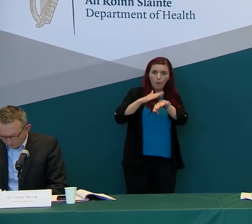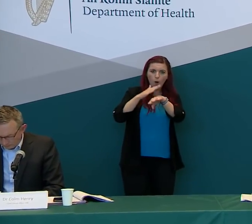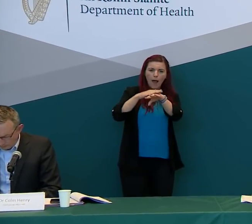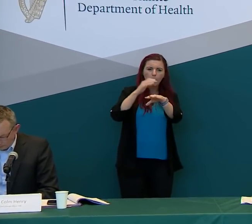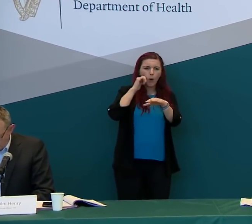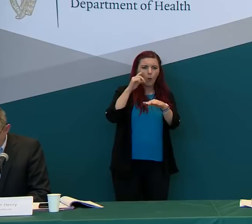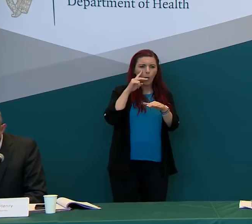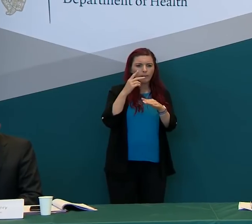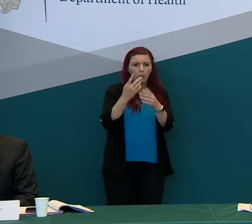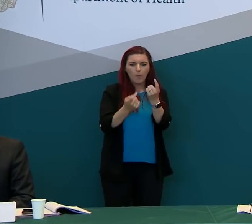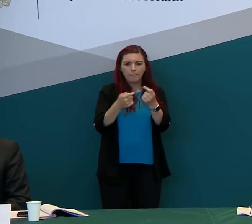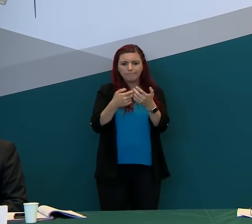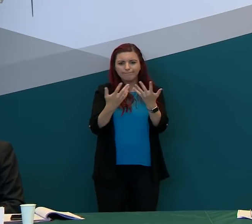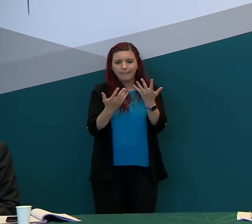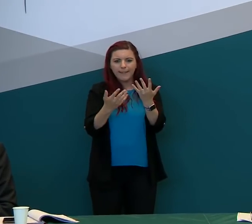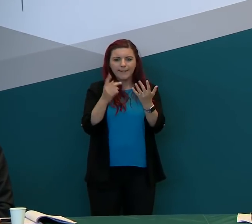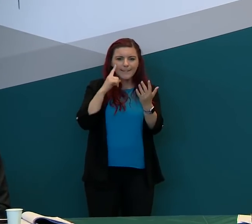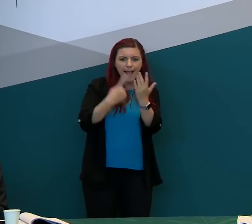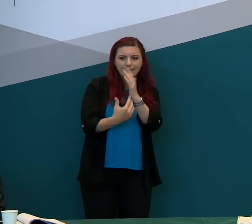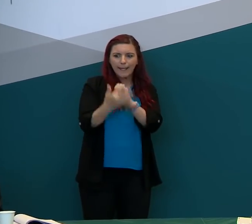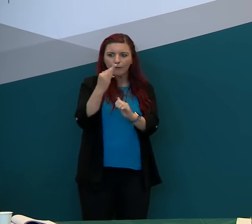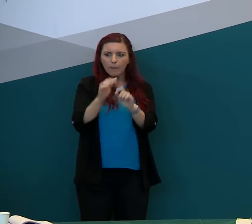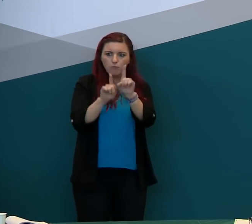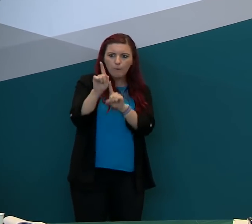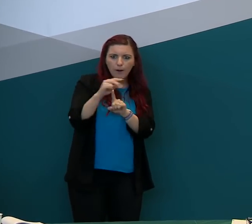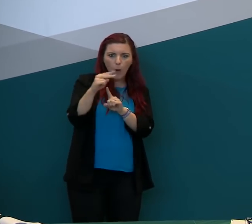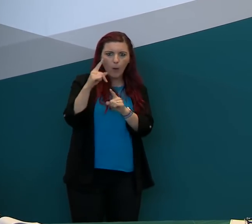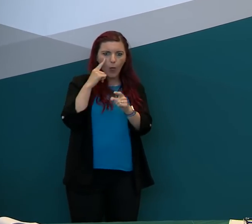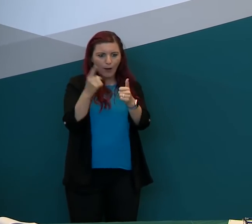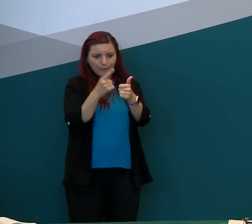things relating to the disease, relating to the capacity